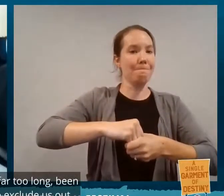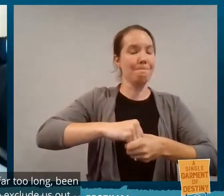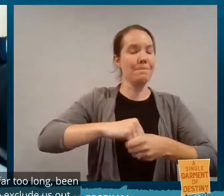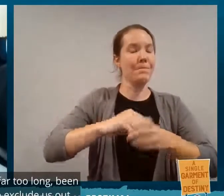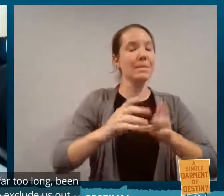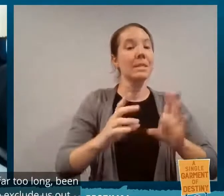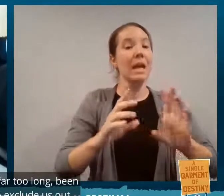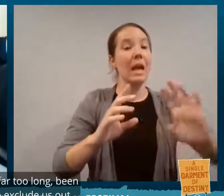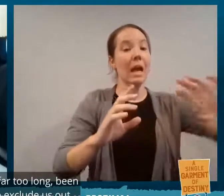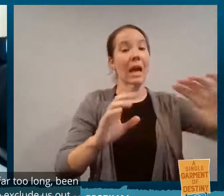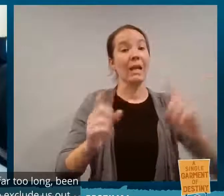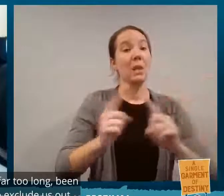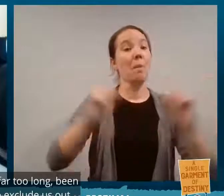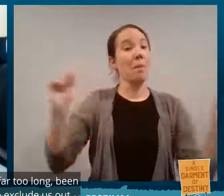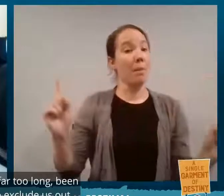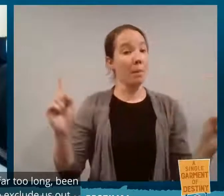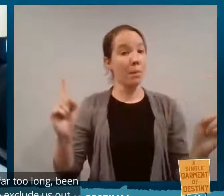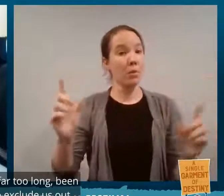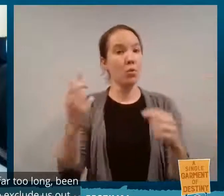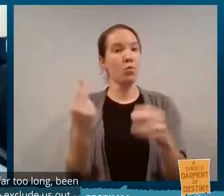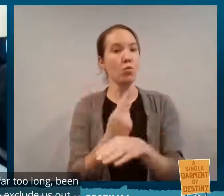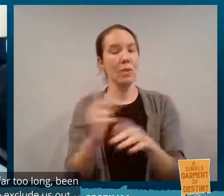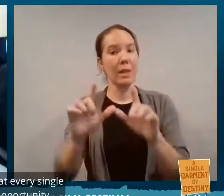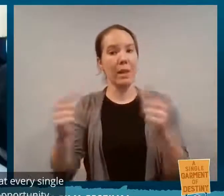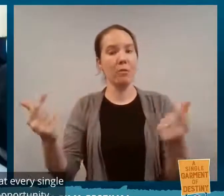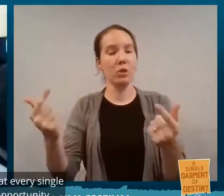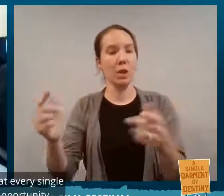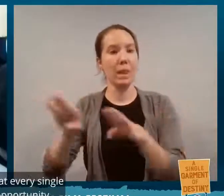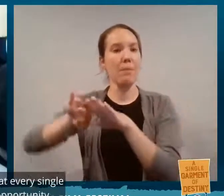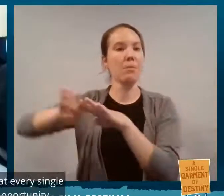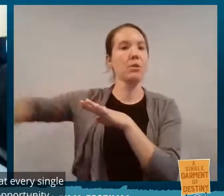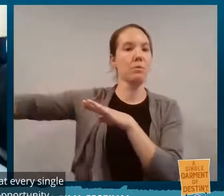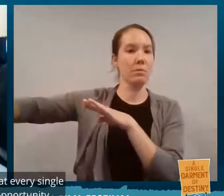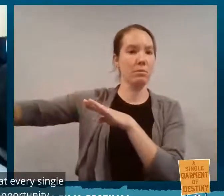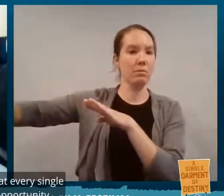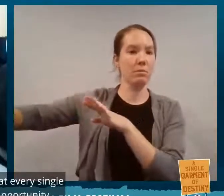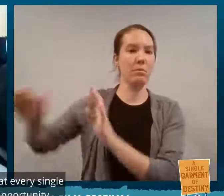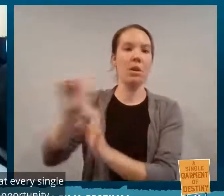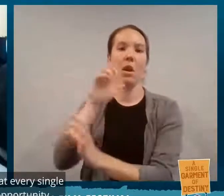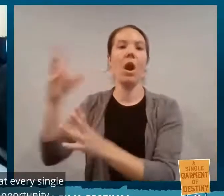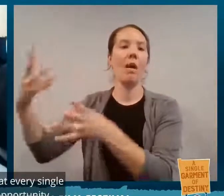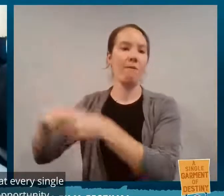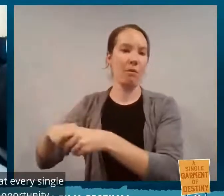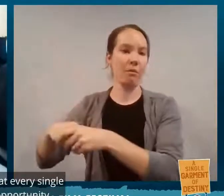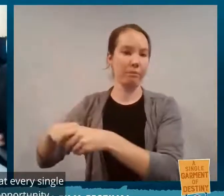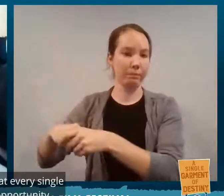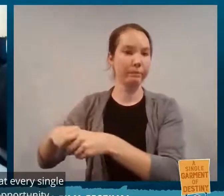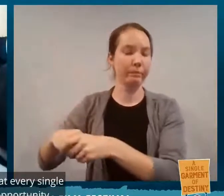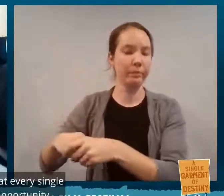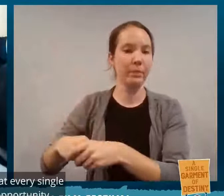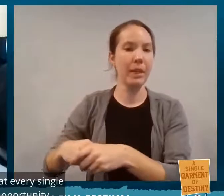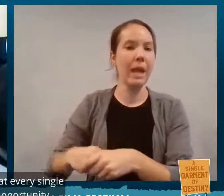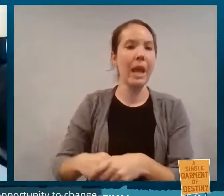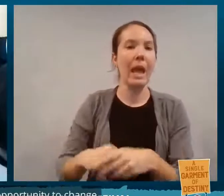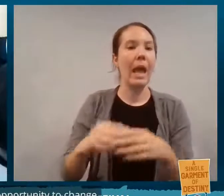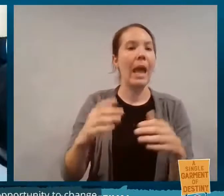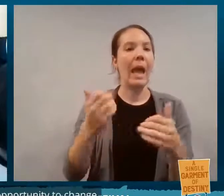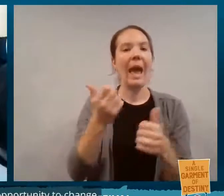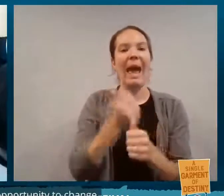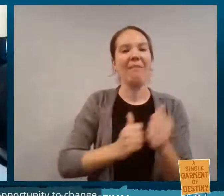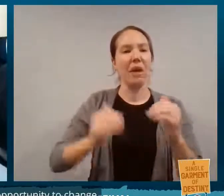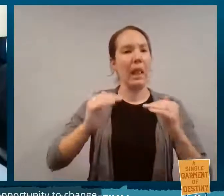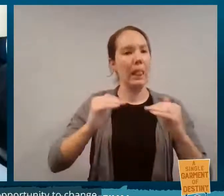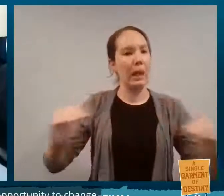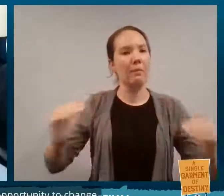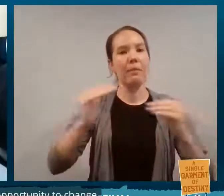long been designed to exclude us out. We have at every single level opportunity. It is